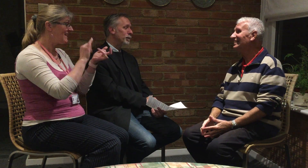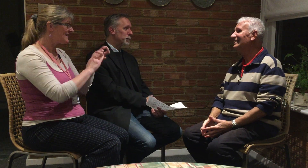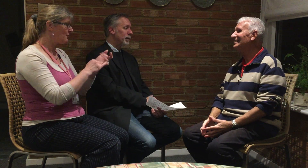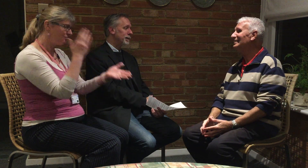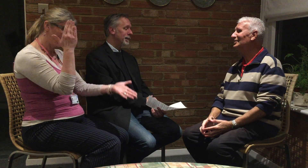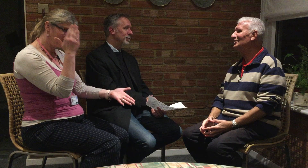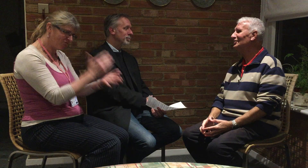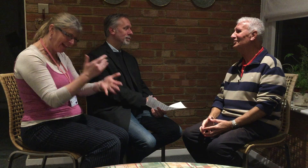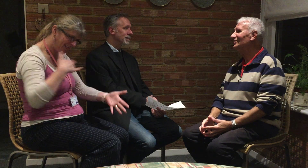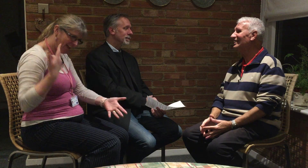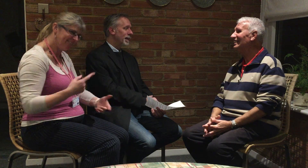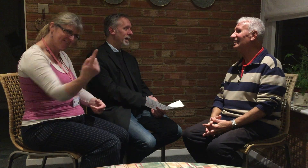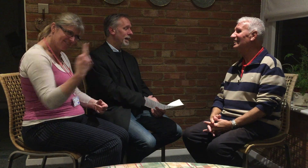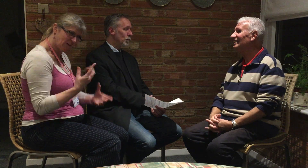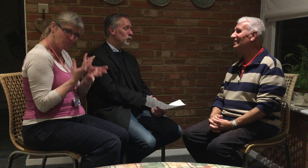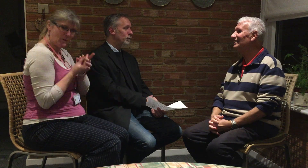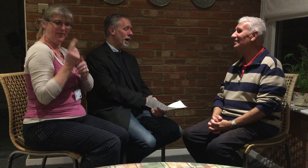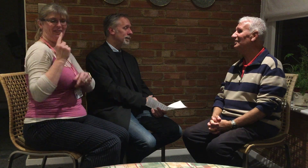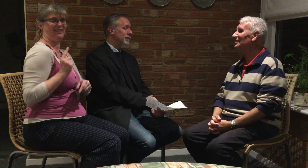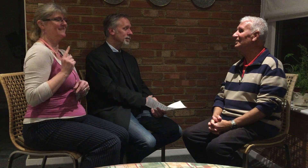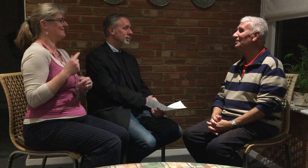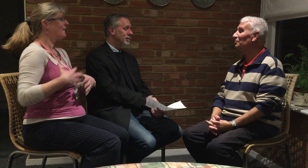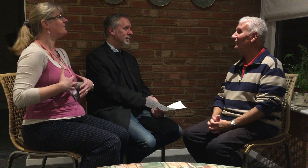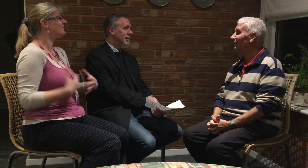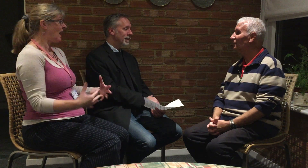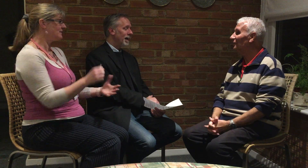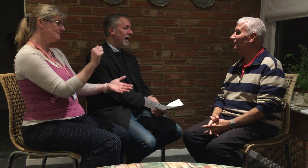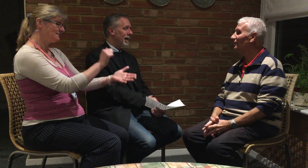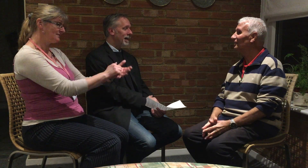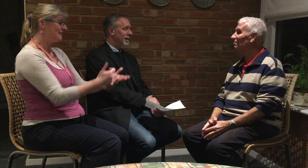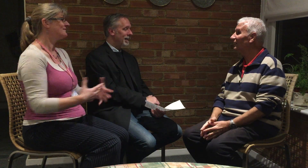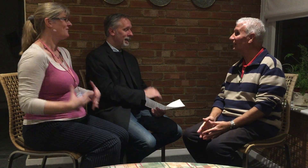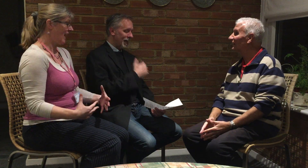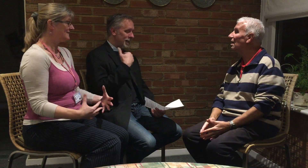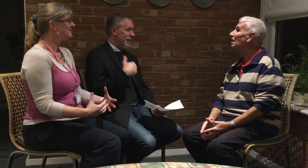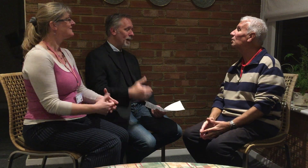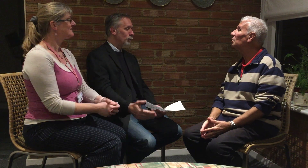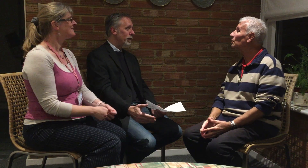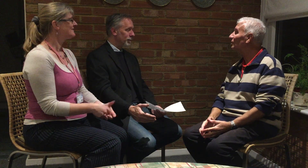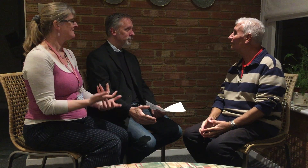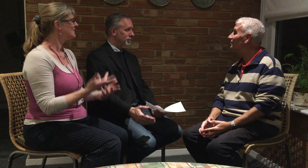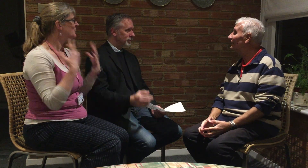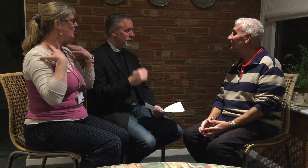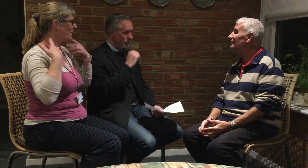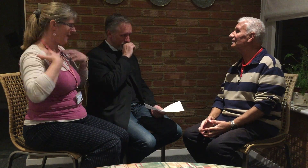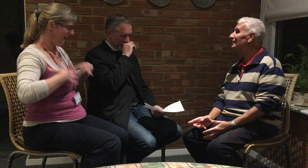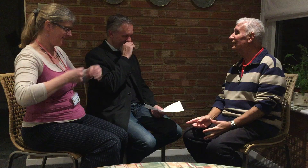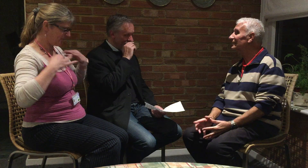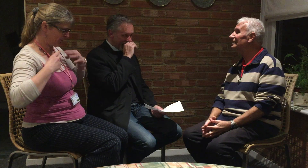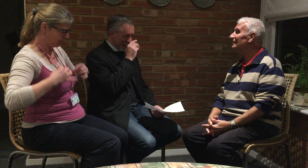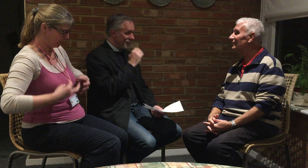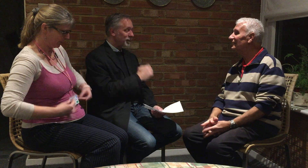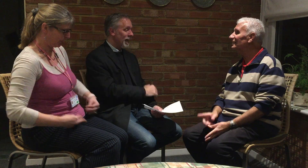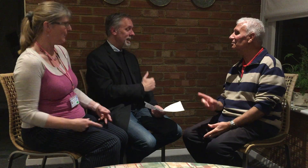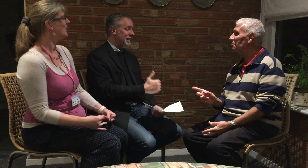Elvis Presley. He was fat and he had the outfit and he